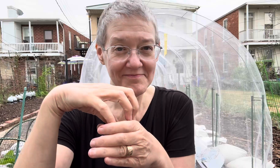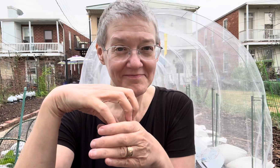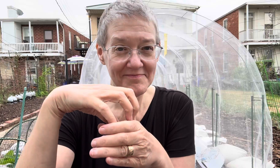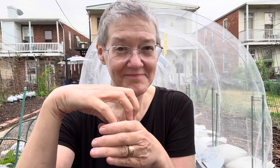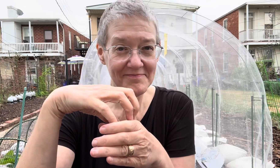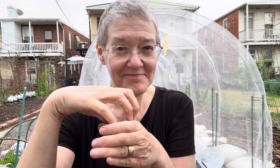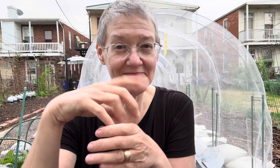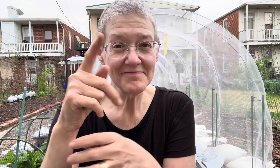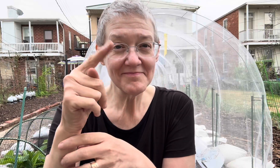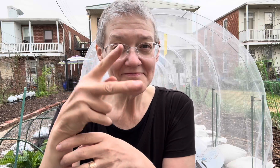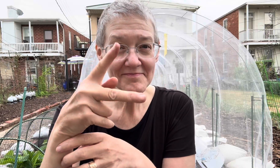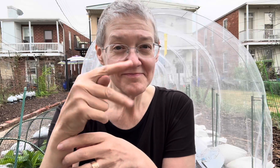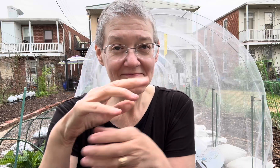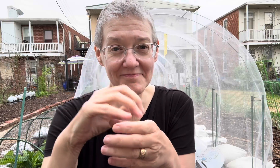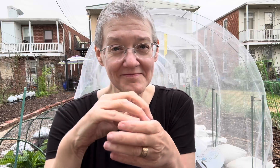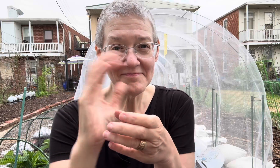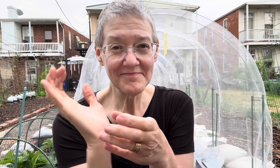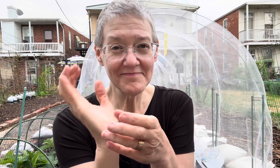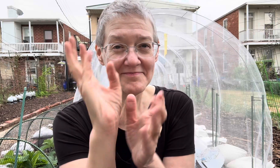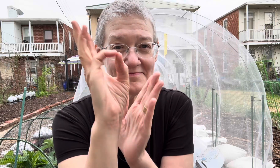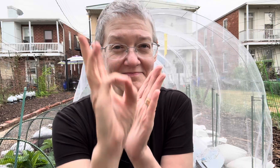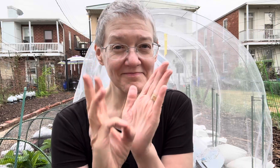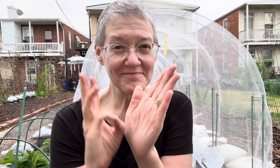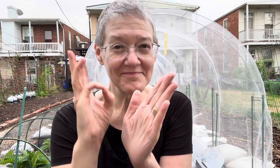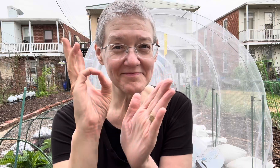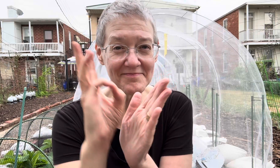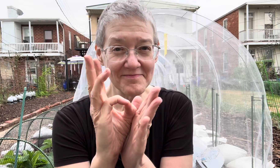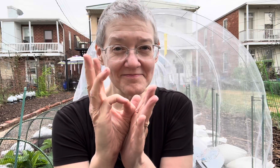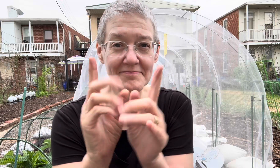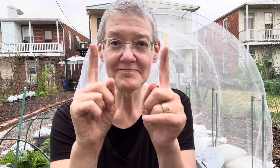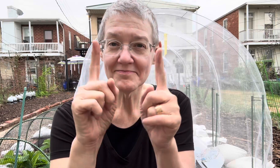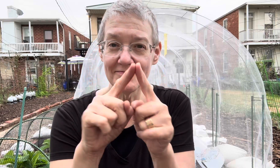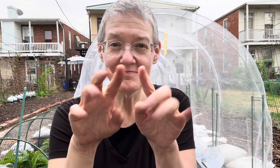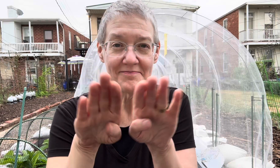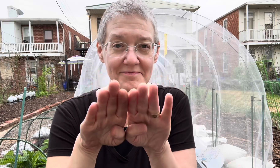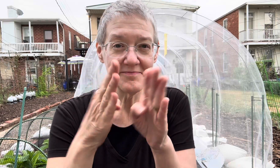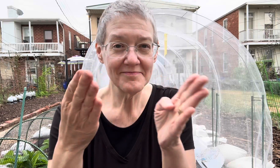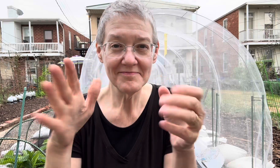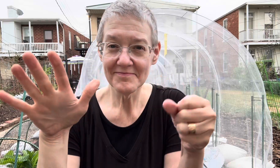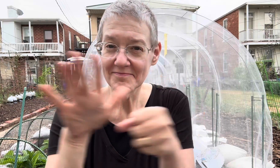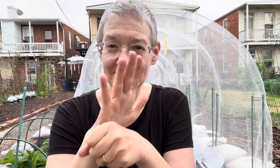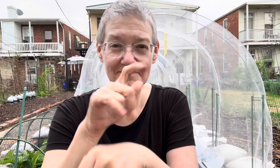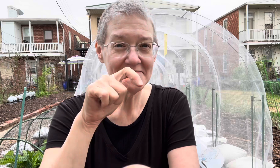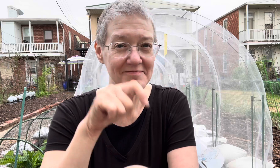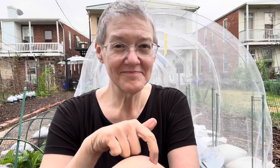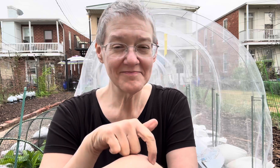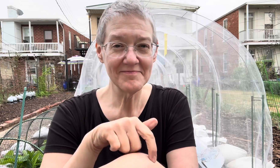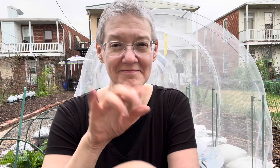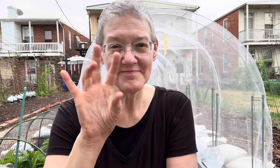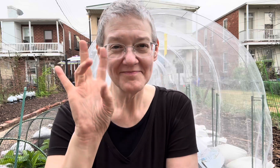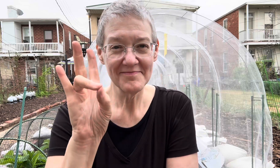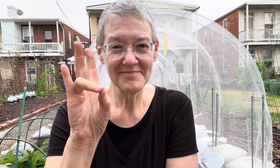Then we'll close them up. Thursday we'll open them up for 6 hours until they're open all the